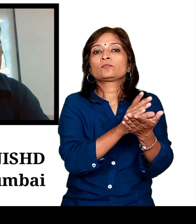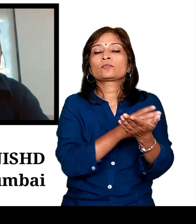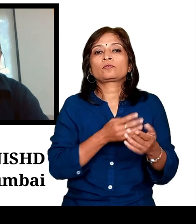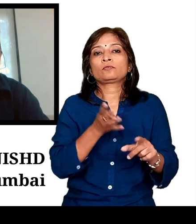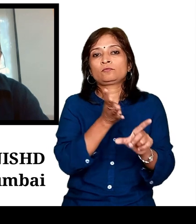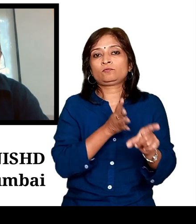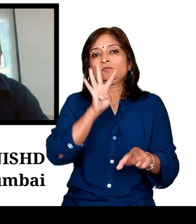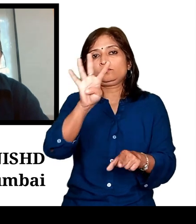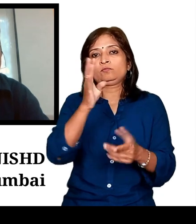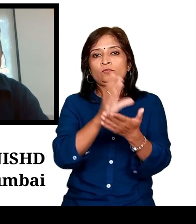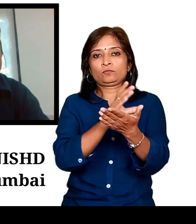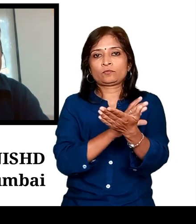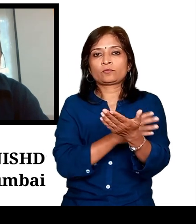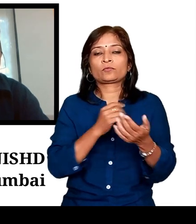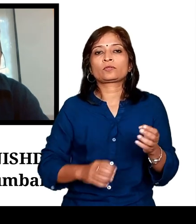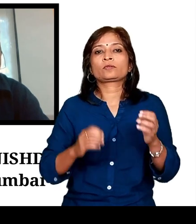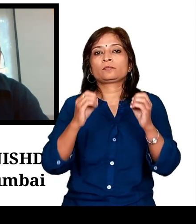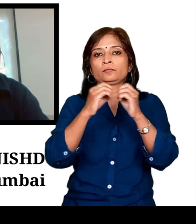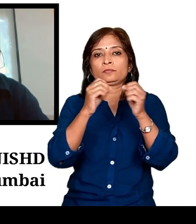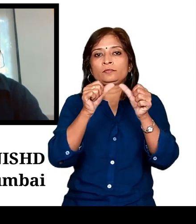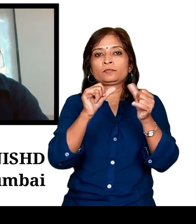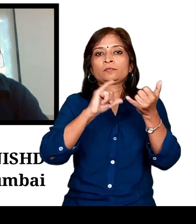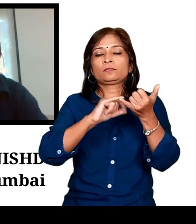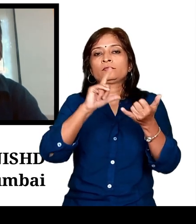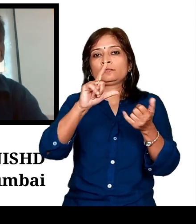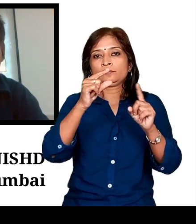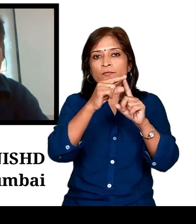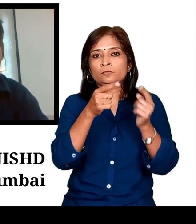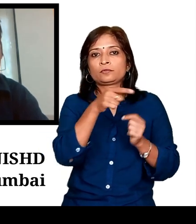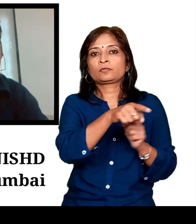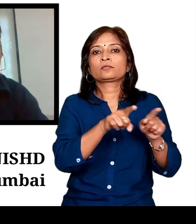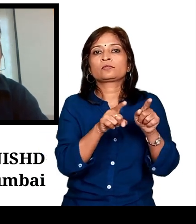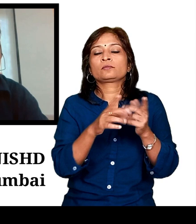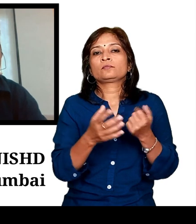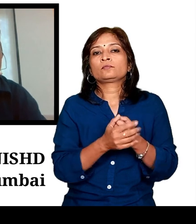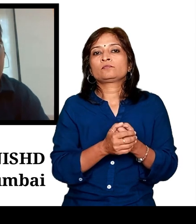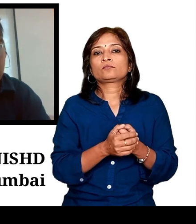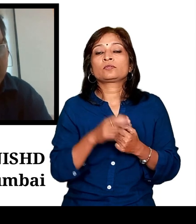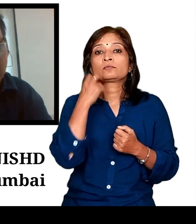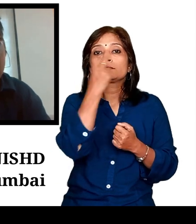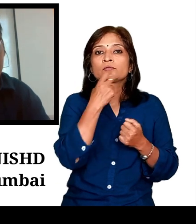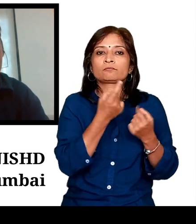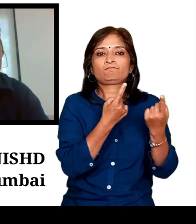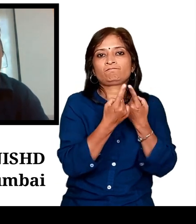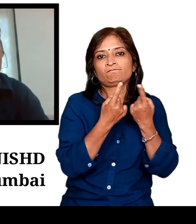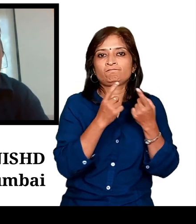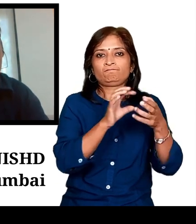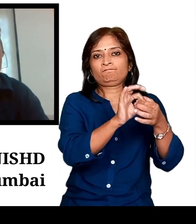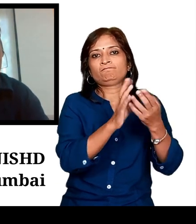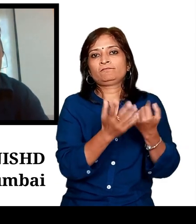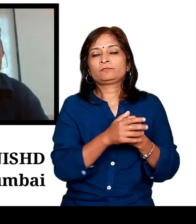4 year duration course that is called the BSLP Bachelor of Speech Language Pathology course. So after doing of this